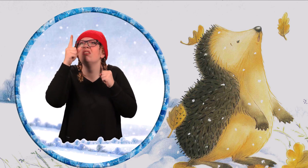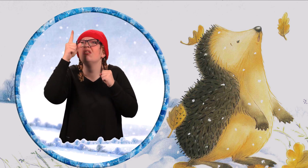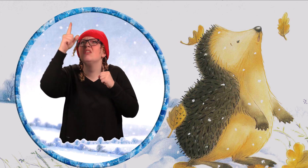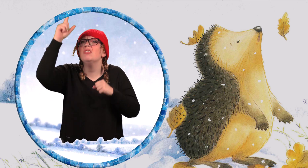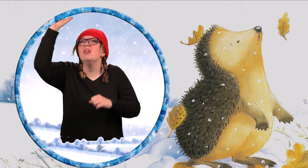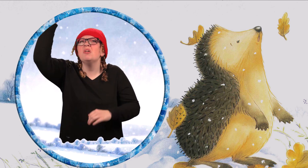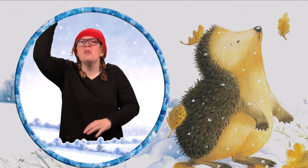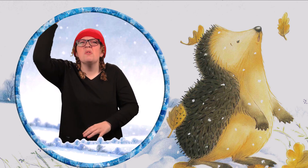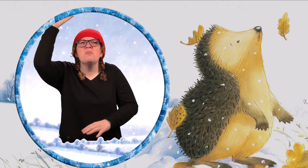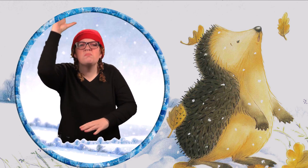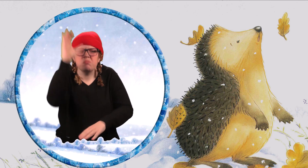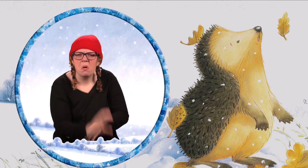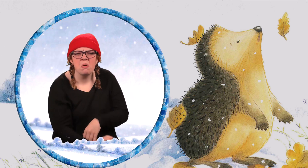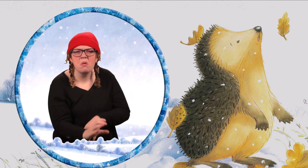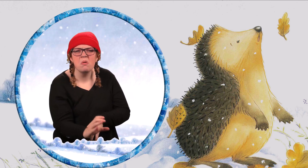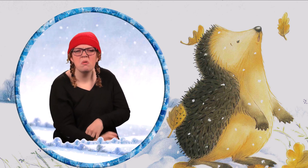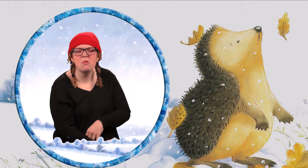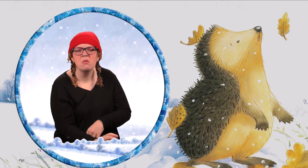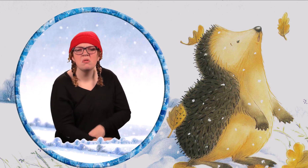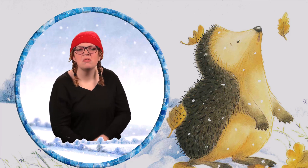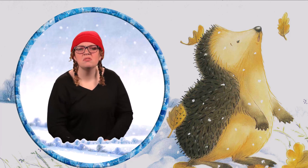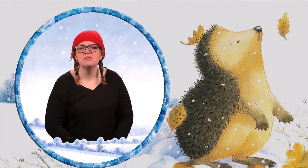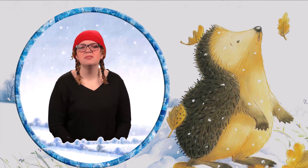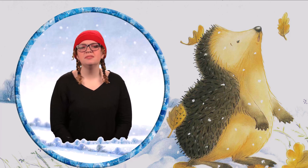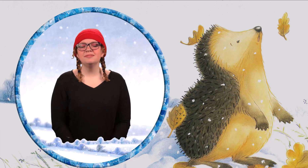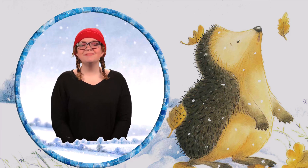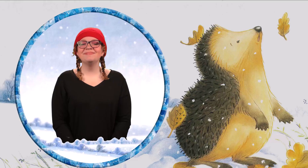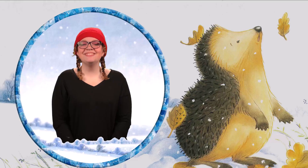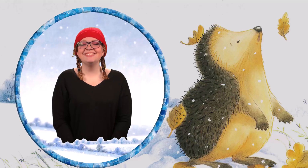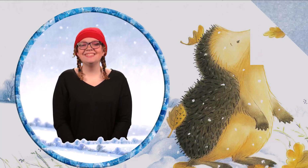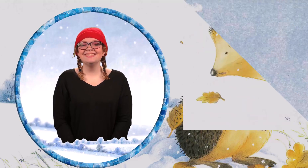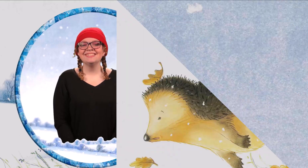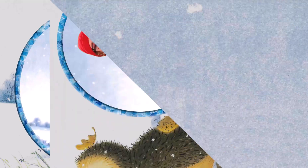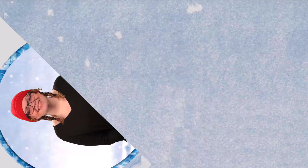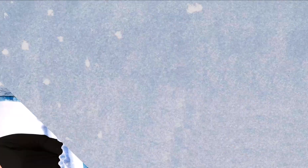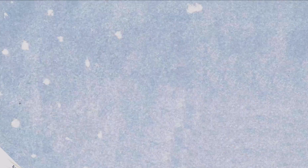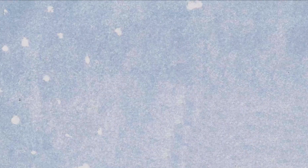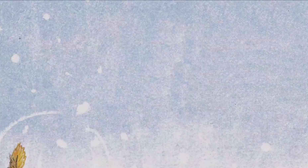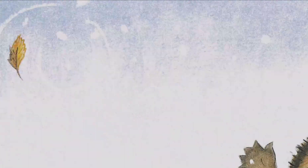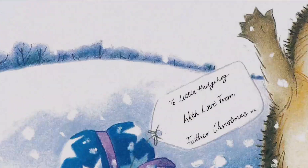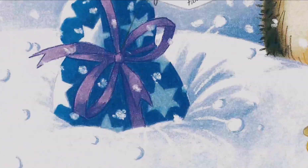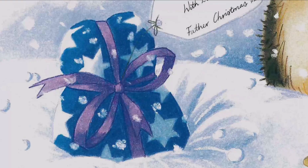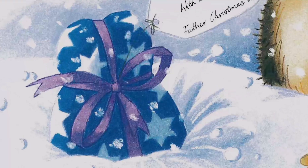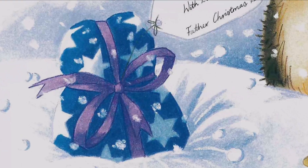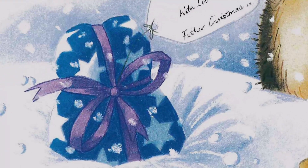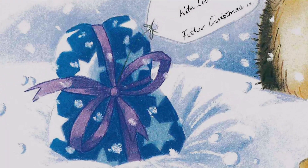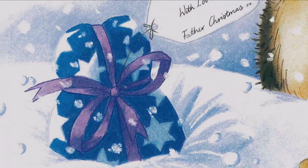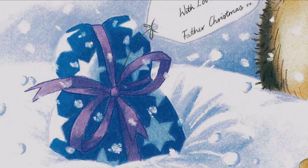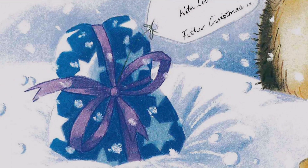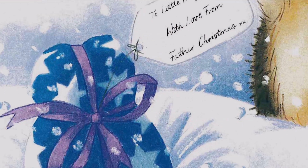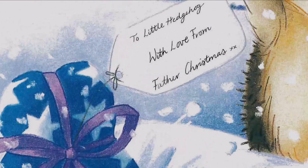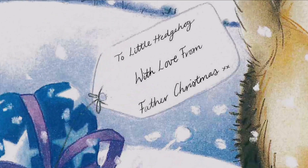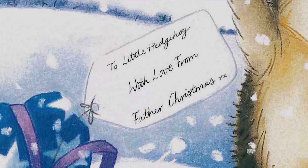too cold. Suddenly, something fell from the sky.